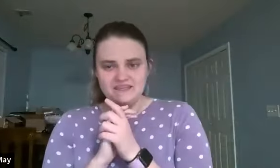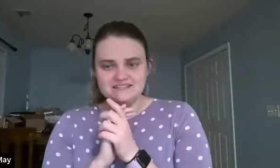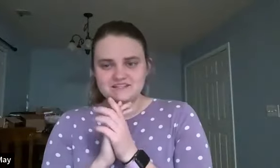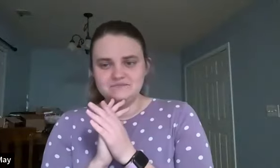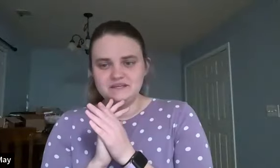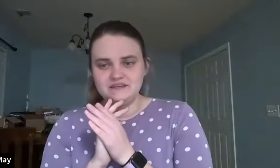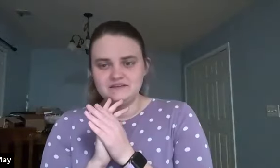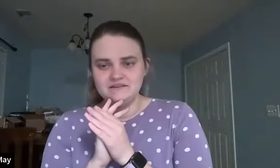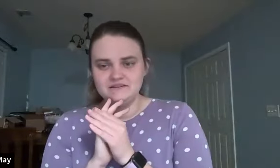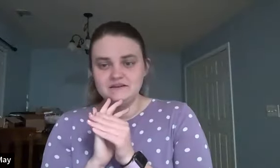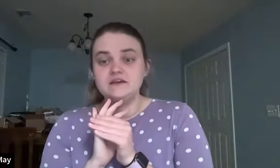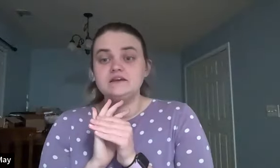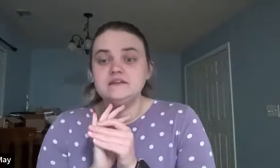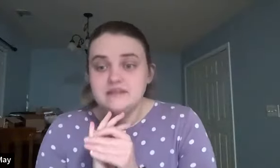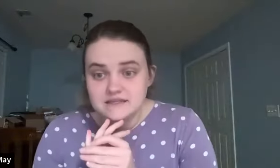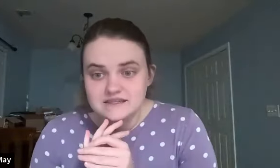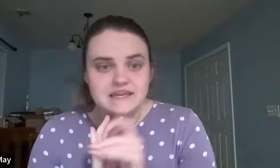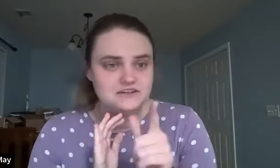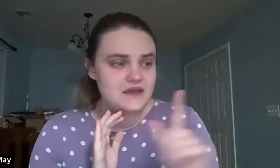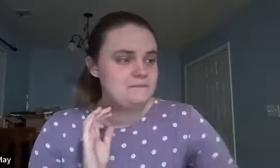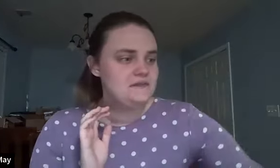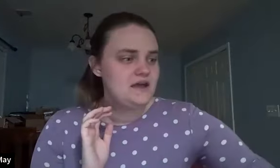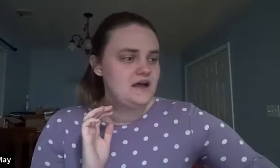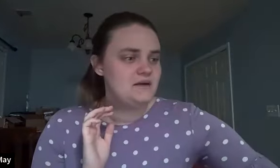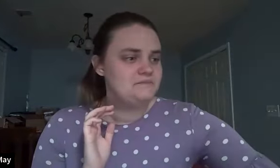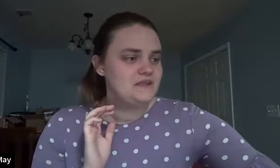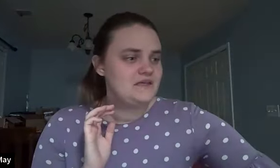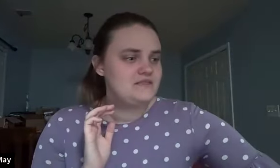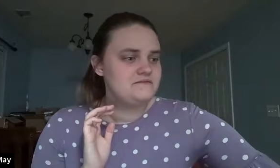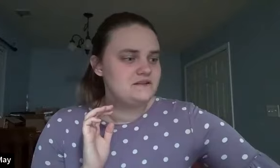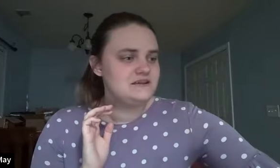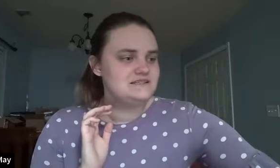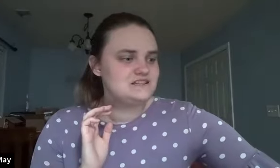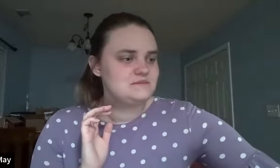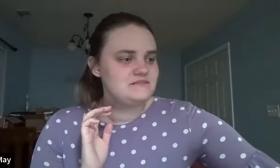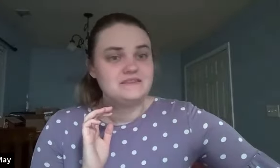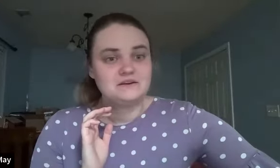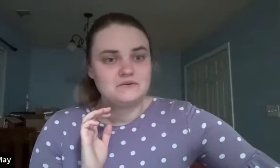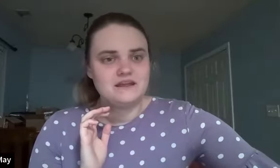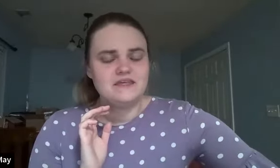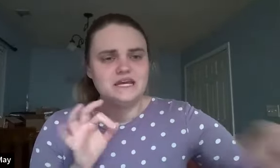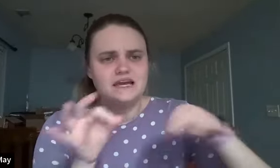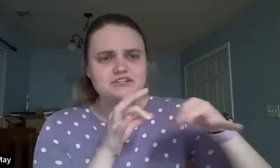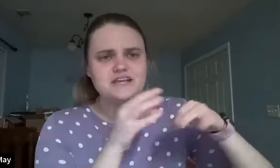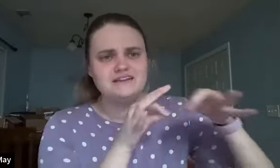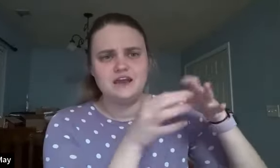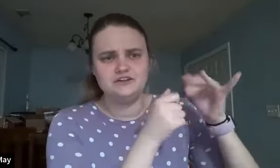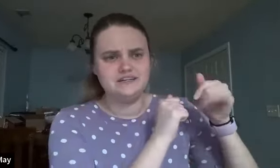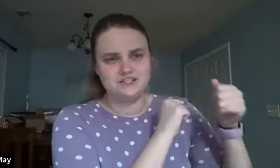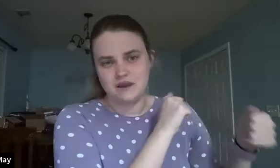It's going to be, yes, I can do that. The feelings is going to be a fun little one. And then I usually add like how you can describe